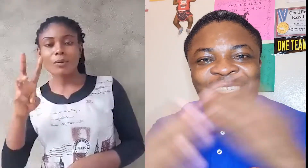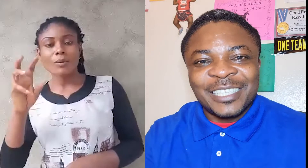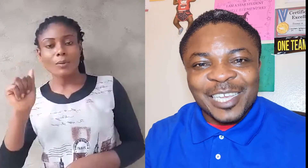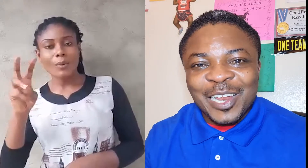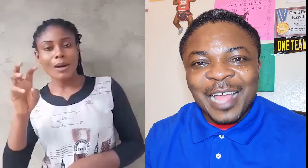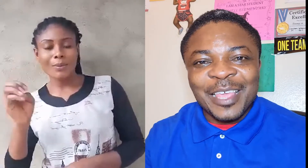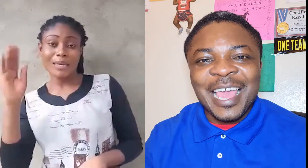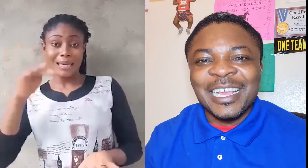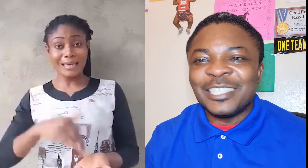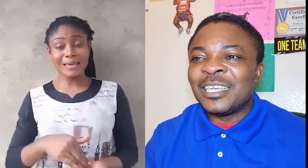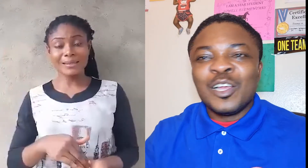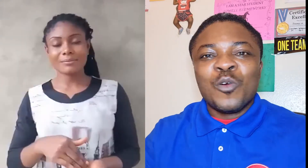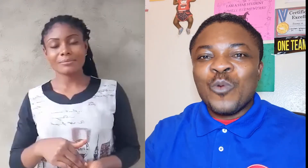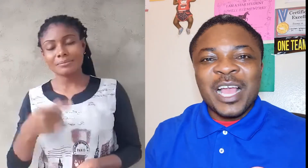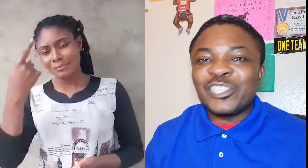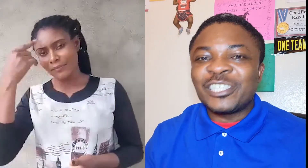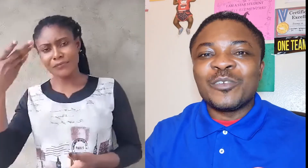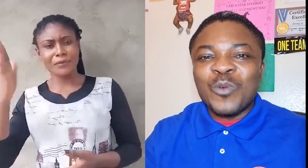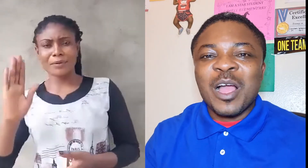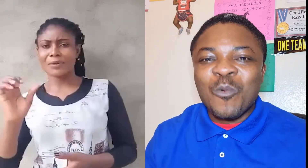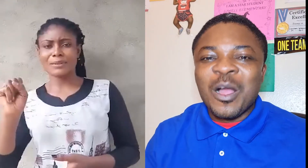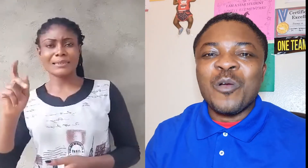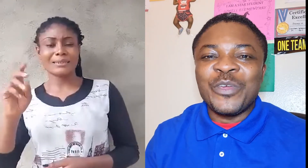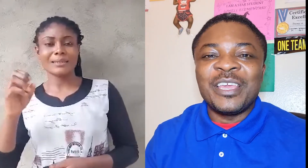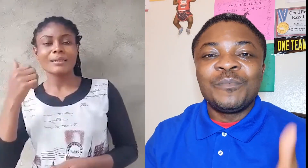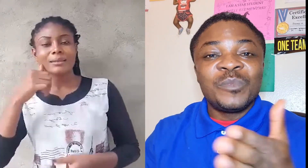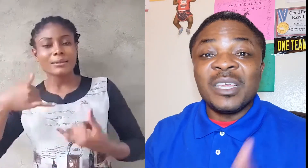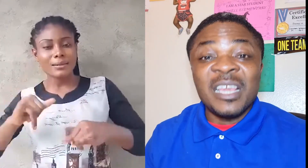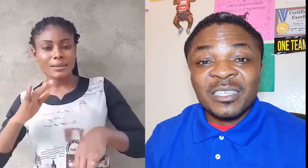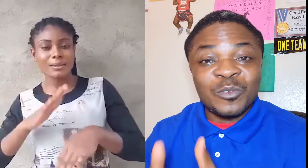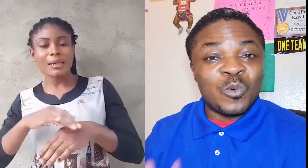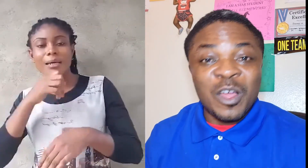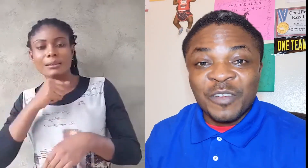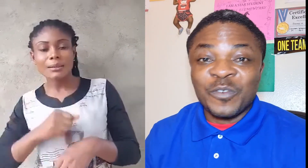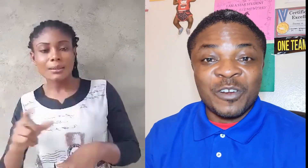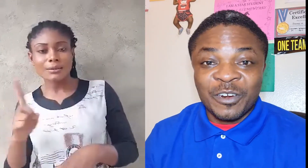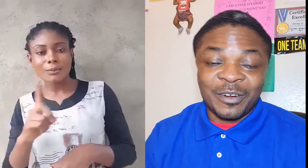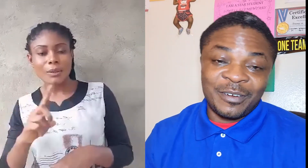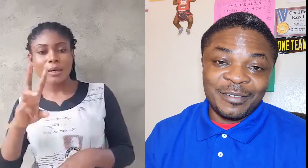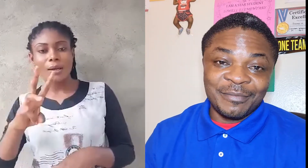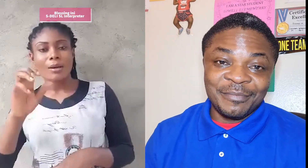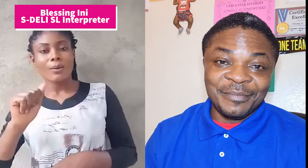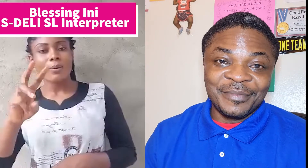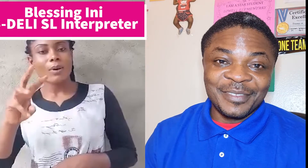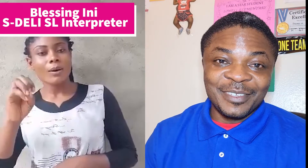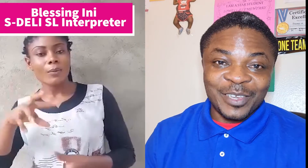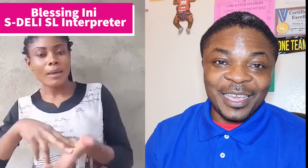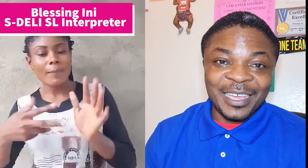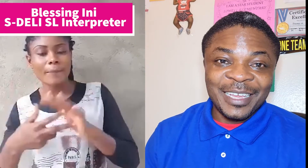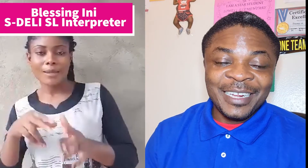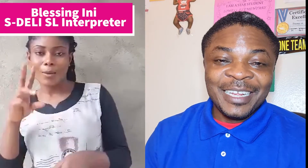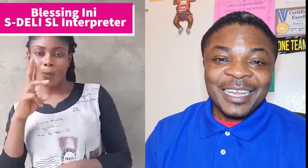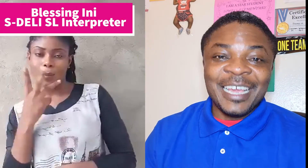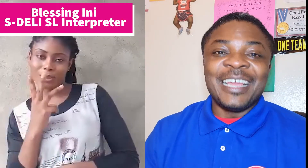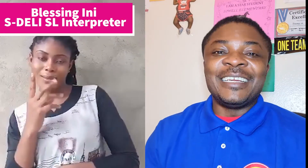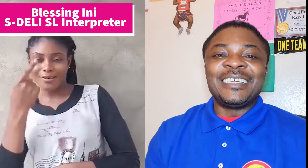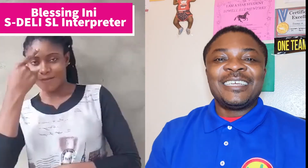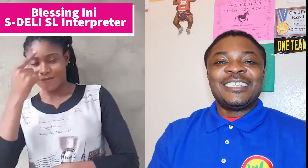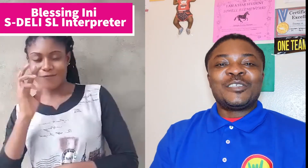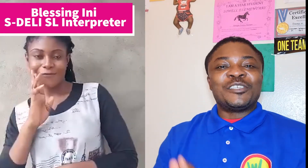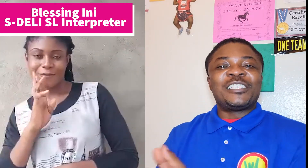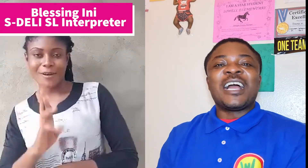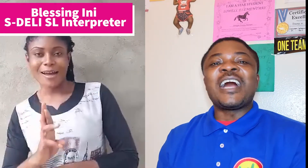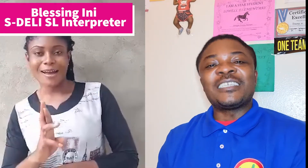sake, she's still at the age where wawi is water for her. Okay,